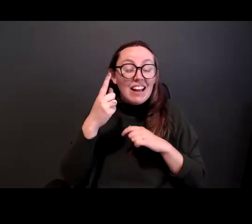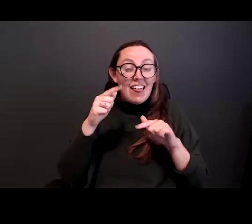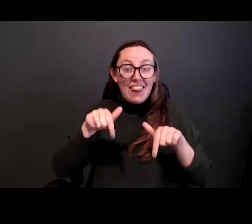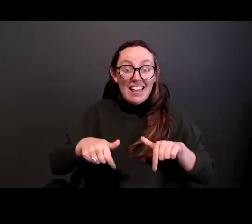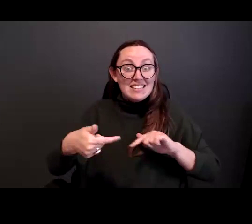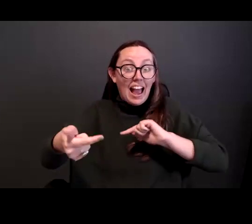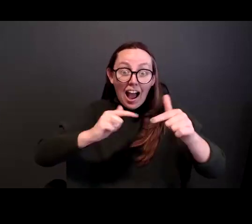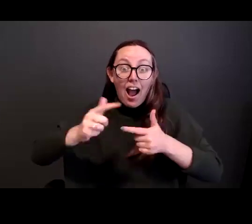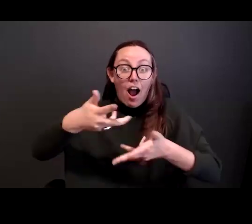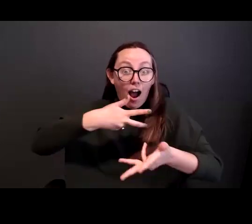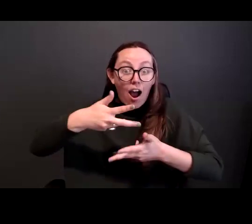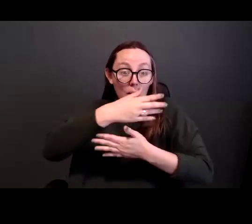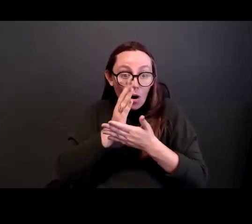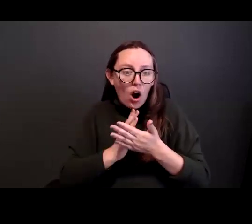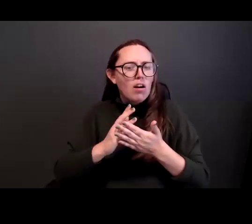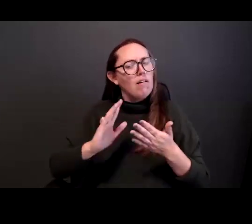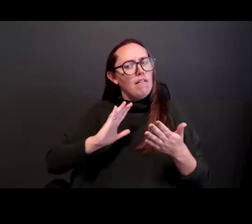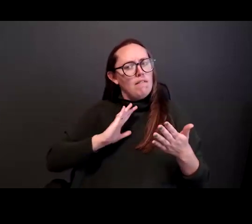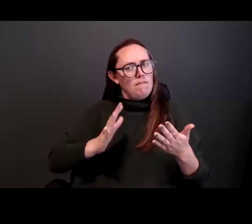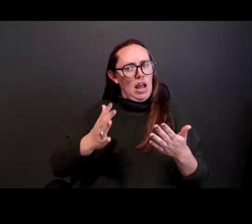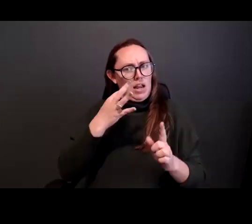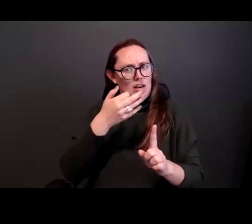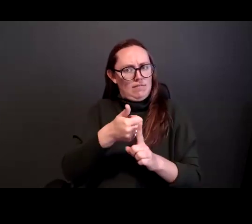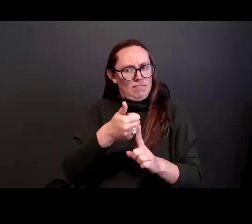But I at least want to know, I know who's in here. And